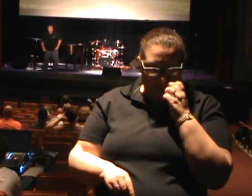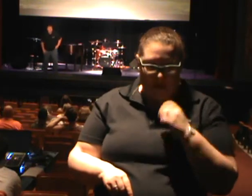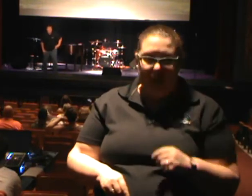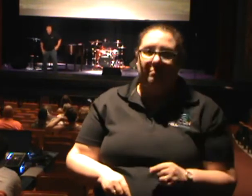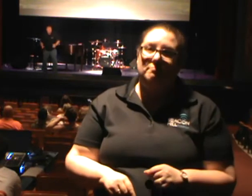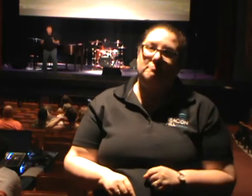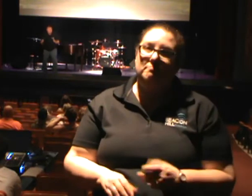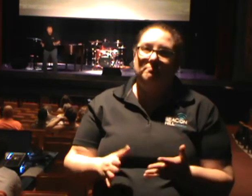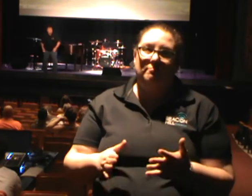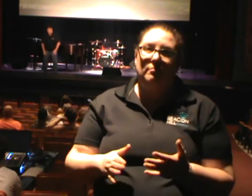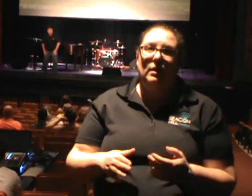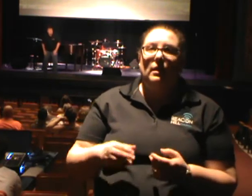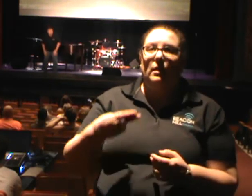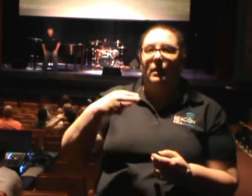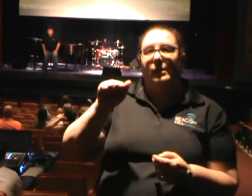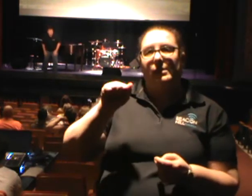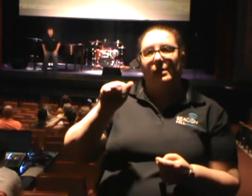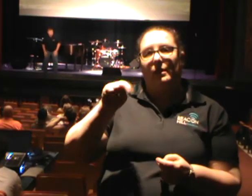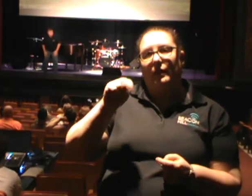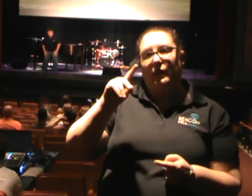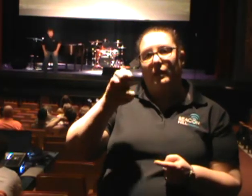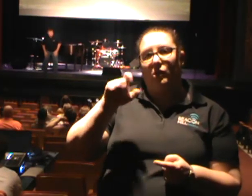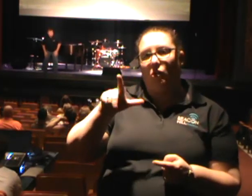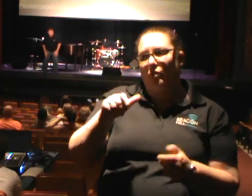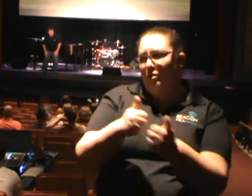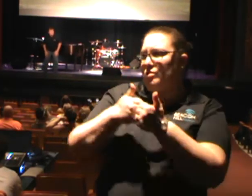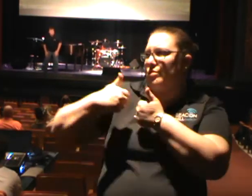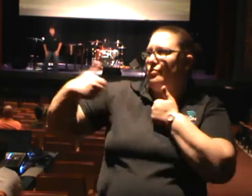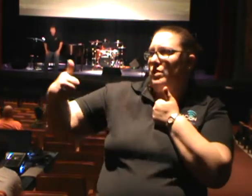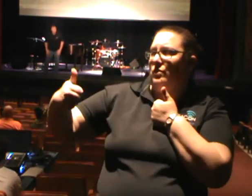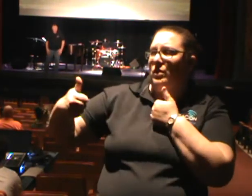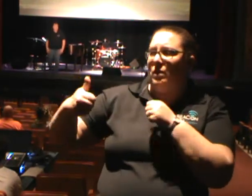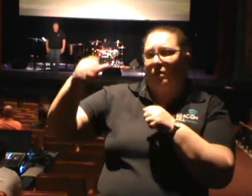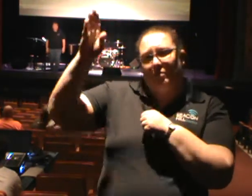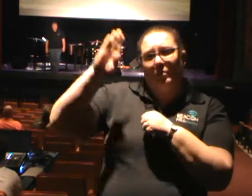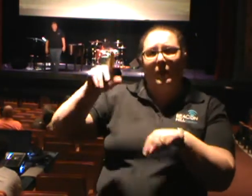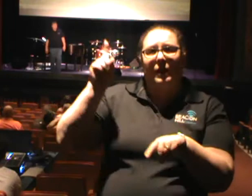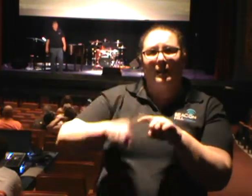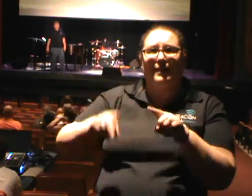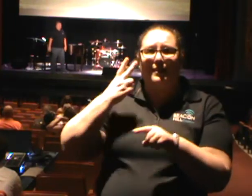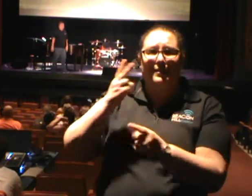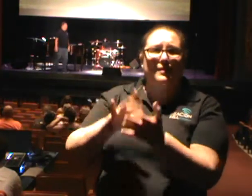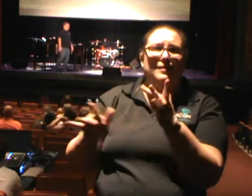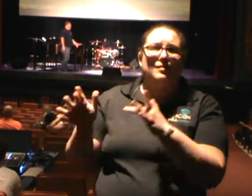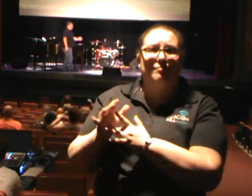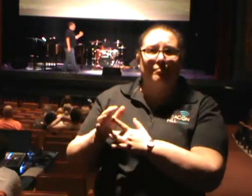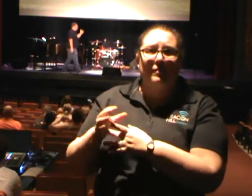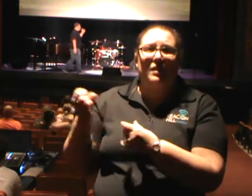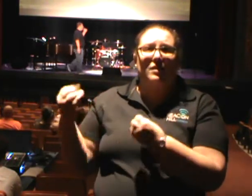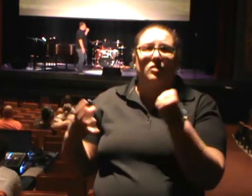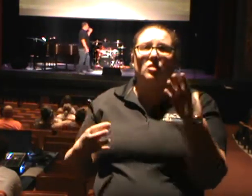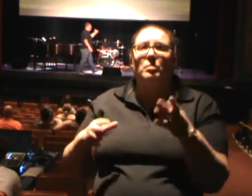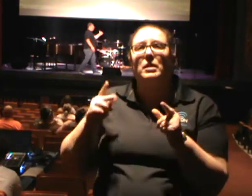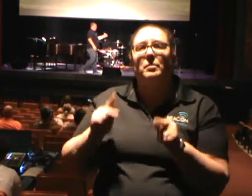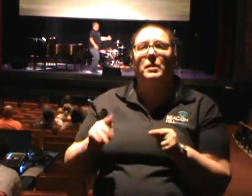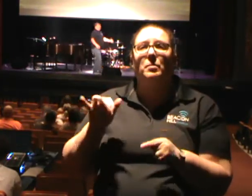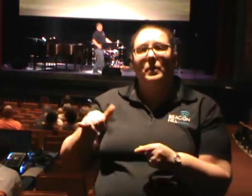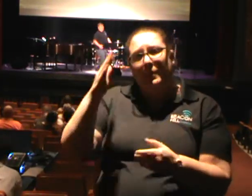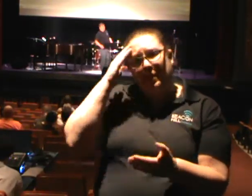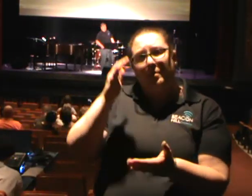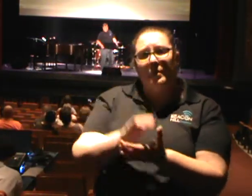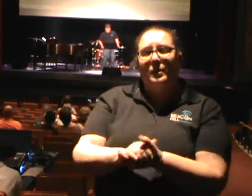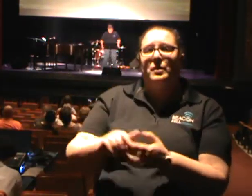from God, they can't even see the shepherd anymore. Do you know what I'm saying this morning? There's so many people that I believe started